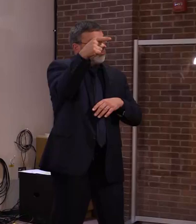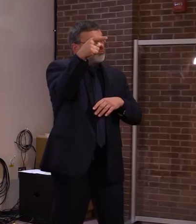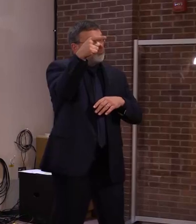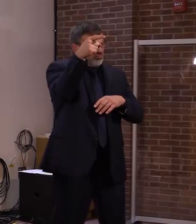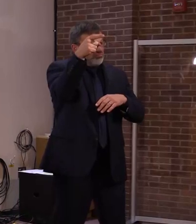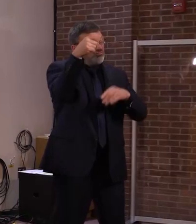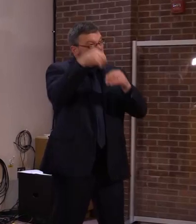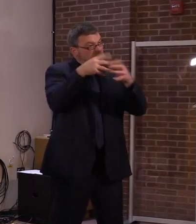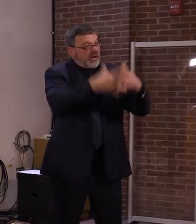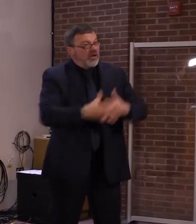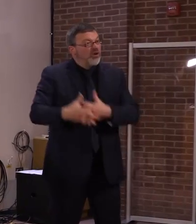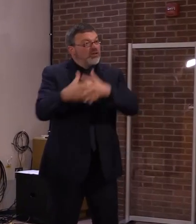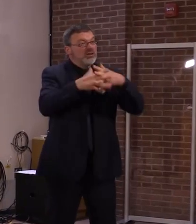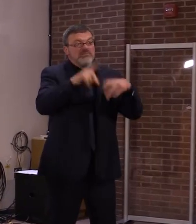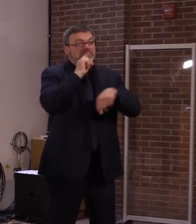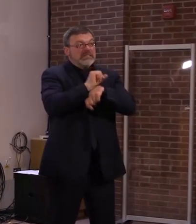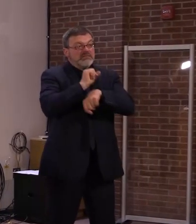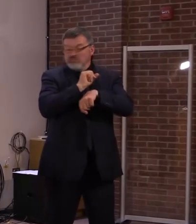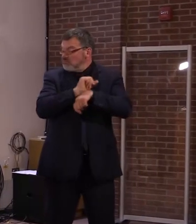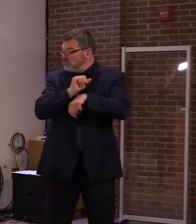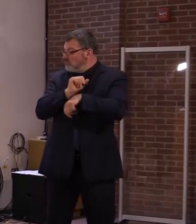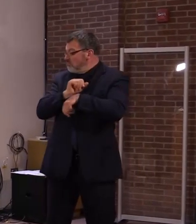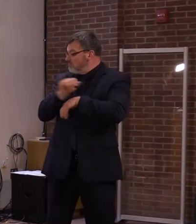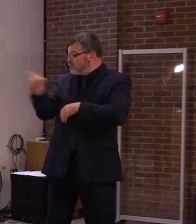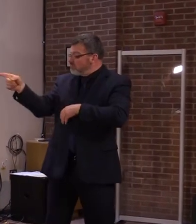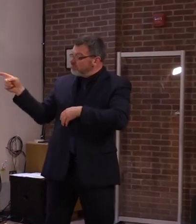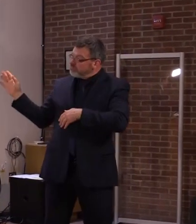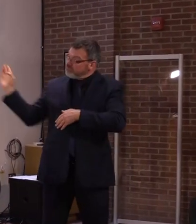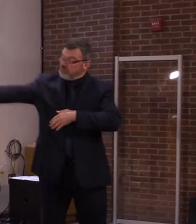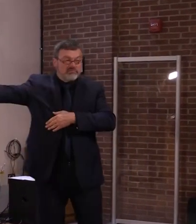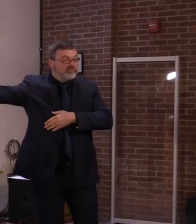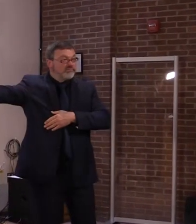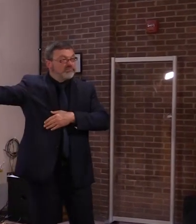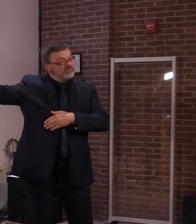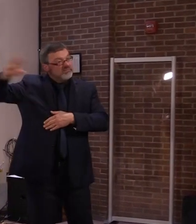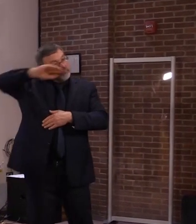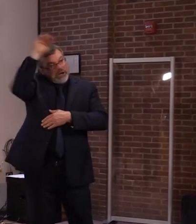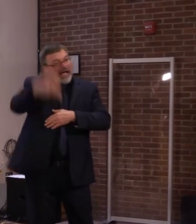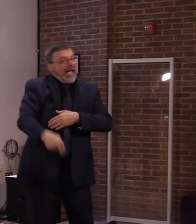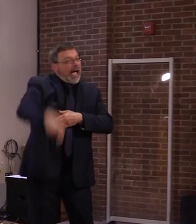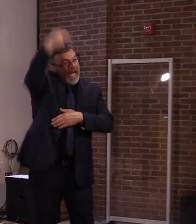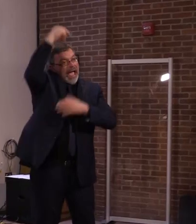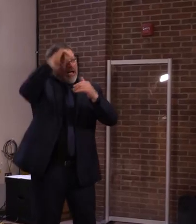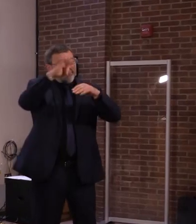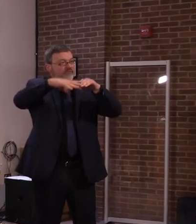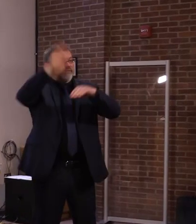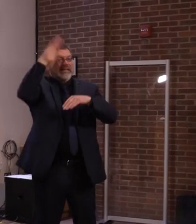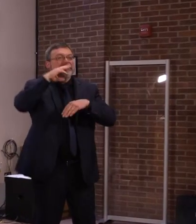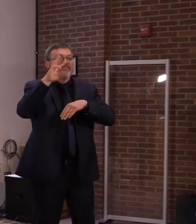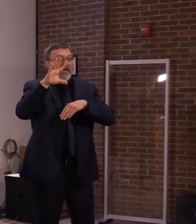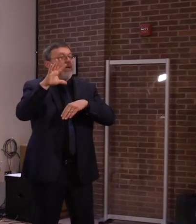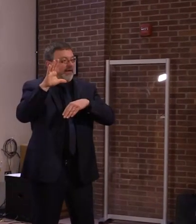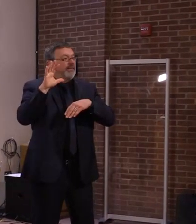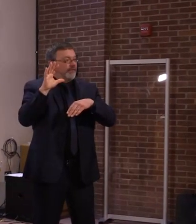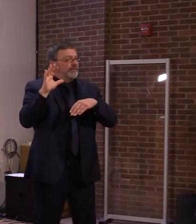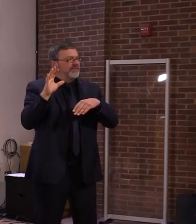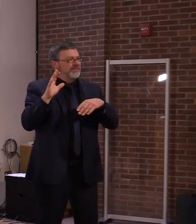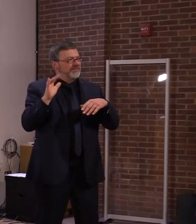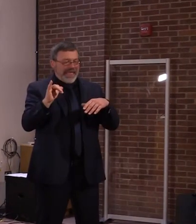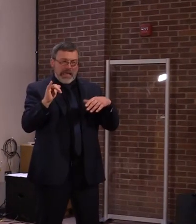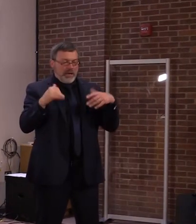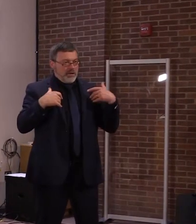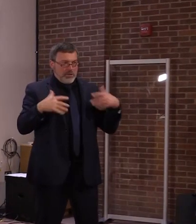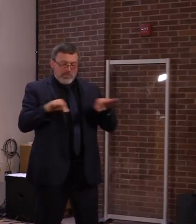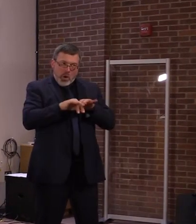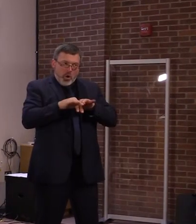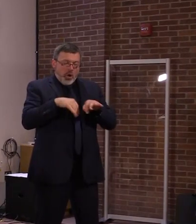of those 65 and older who are fully vaccinated. So it will be critical to get that number up as high as we can go to make sure those